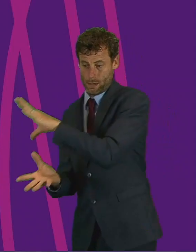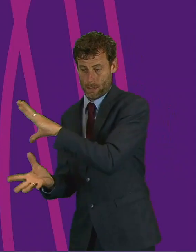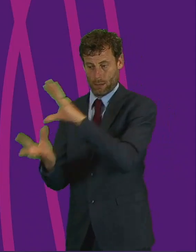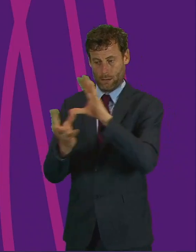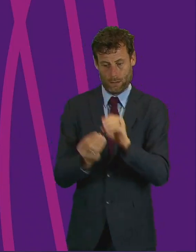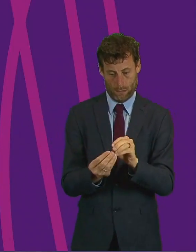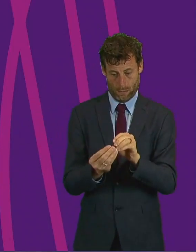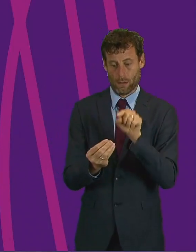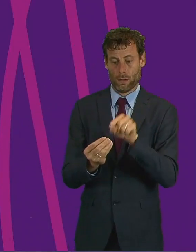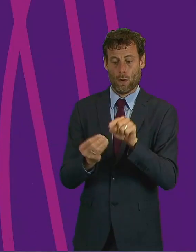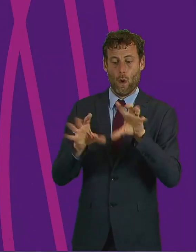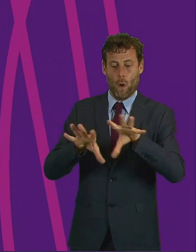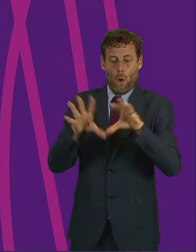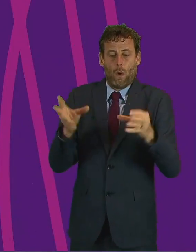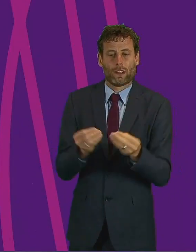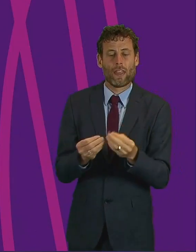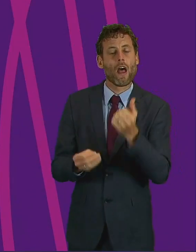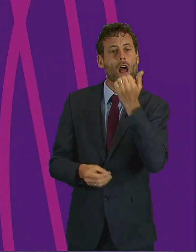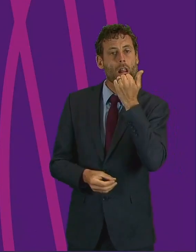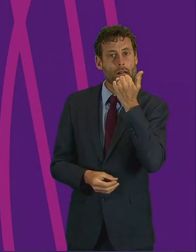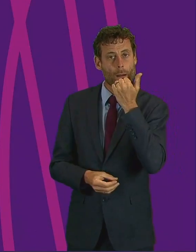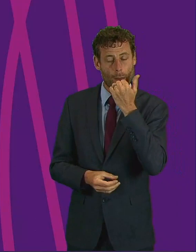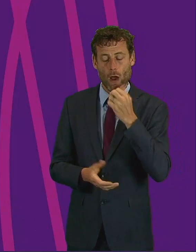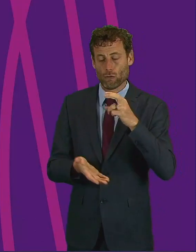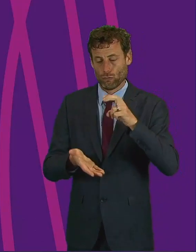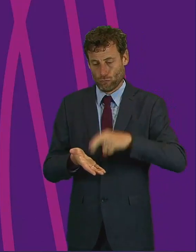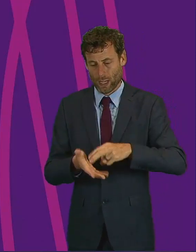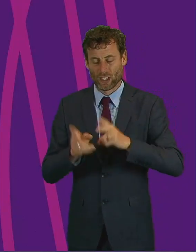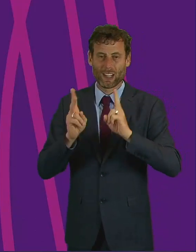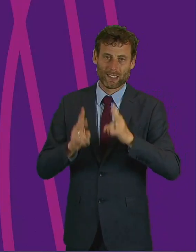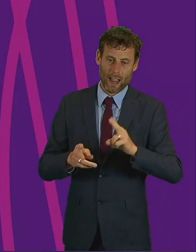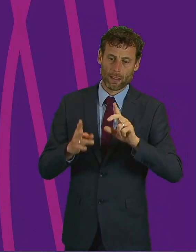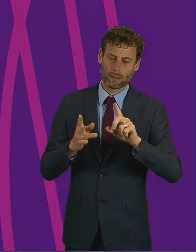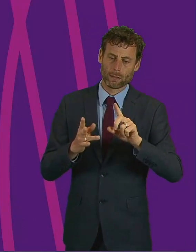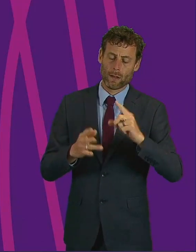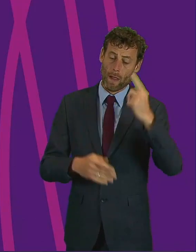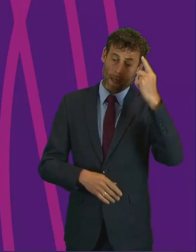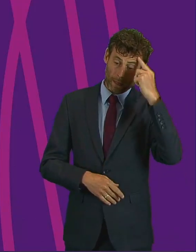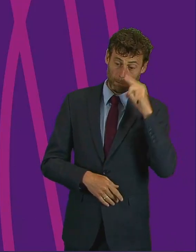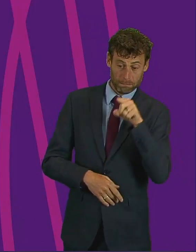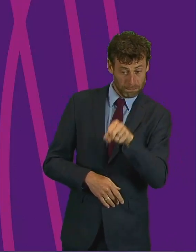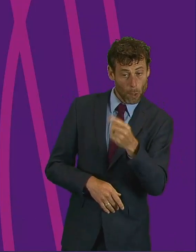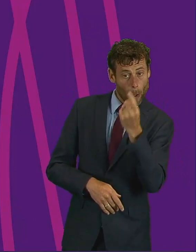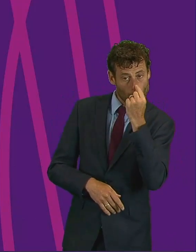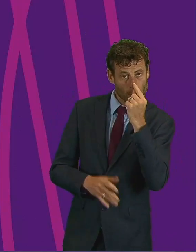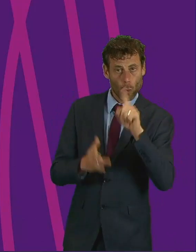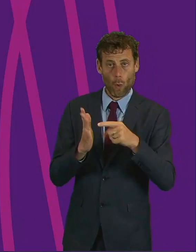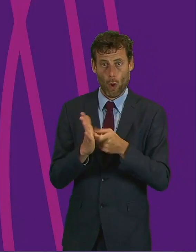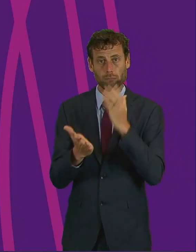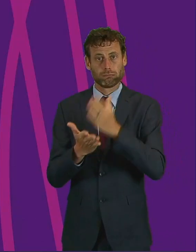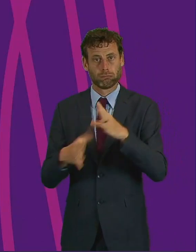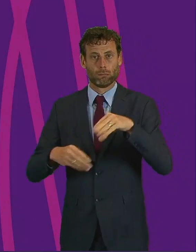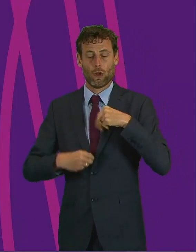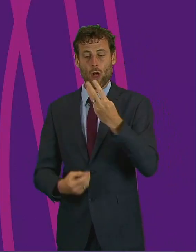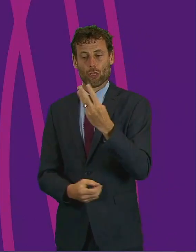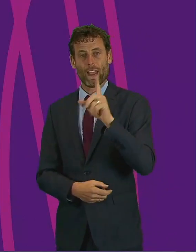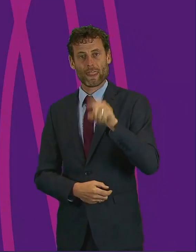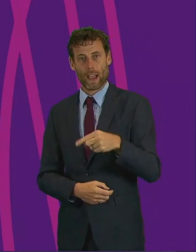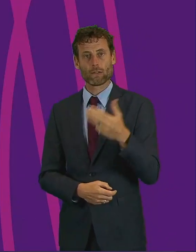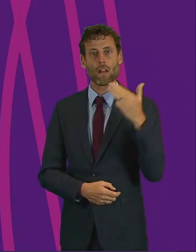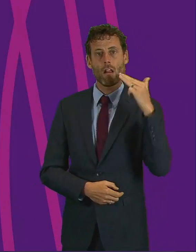the total number of registered deaths with either a confirmed or presumed link to the virus was